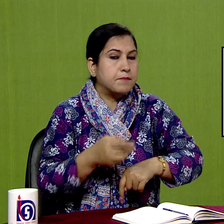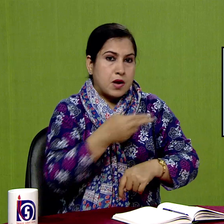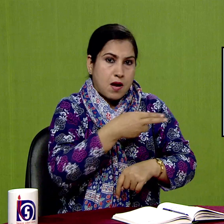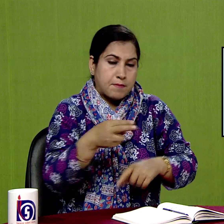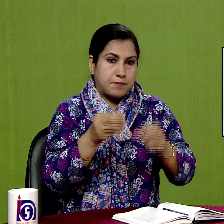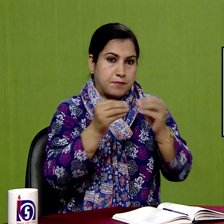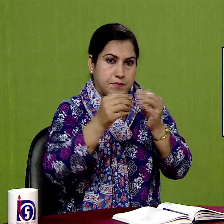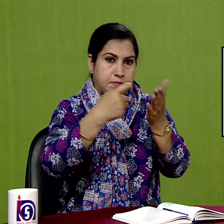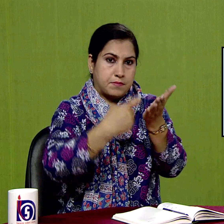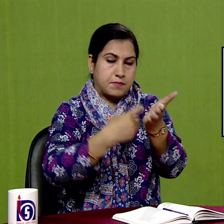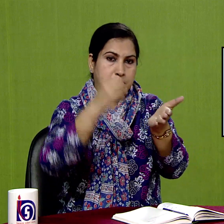Age.